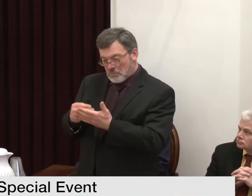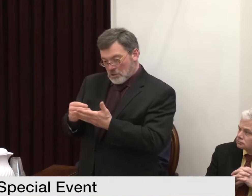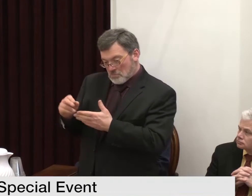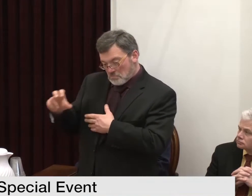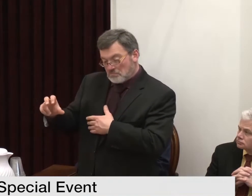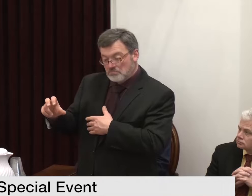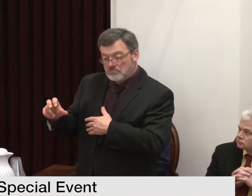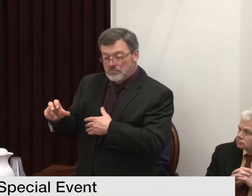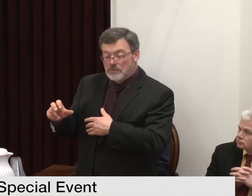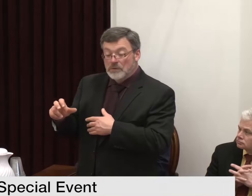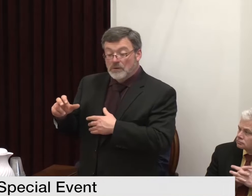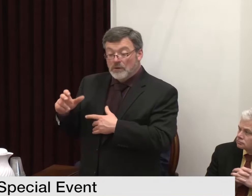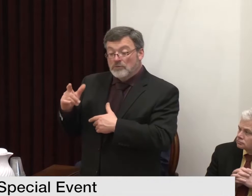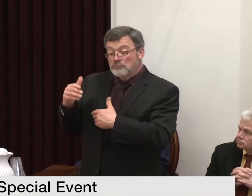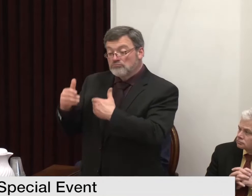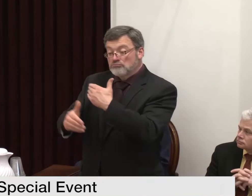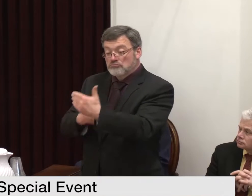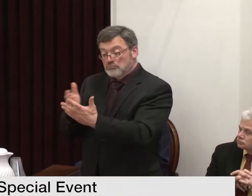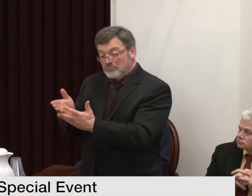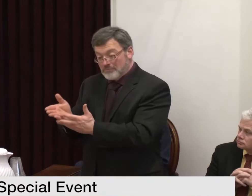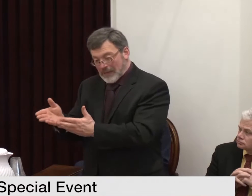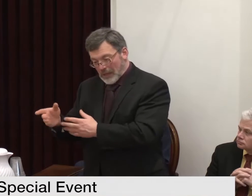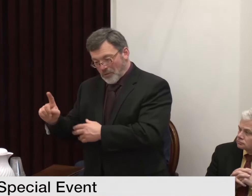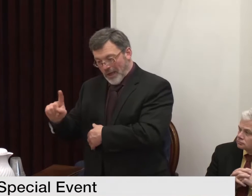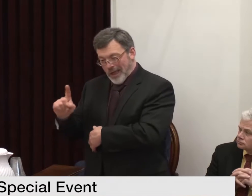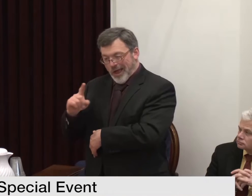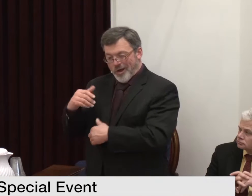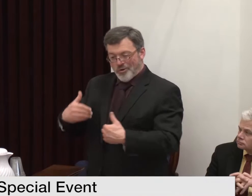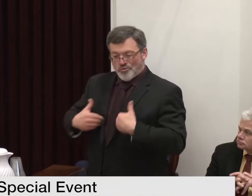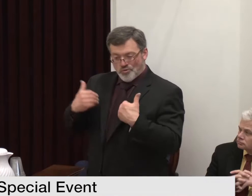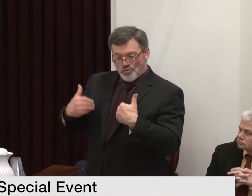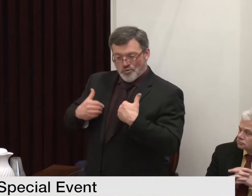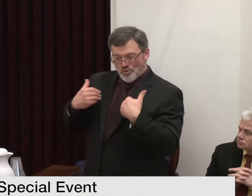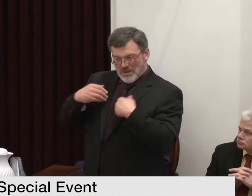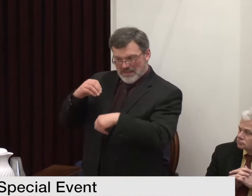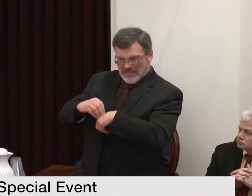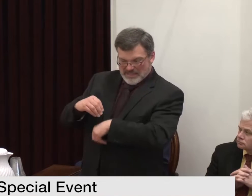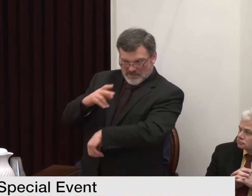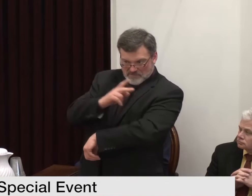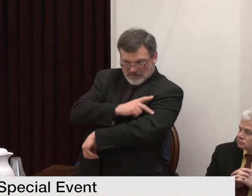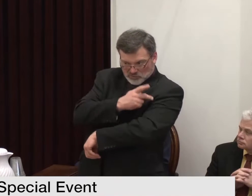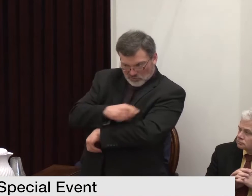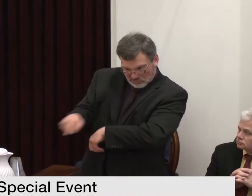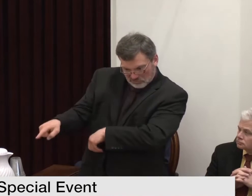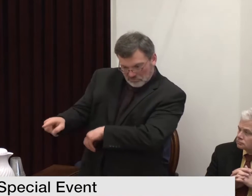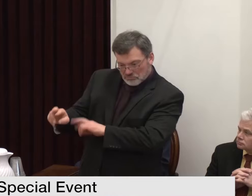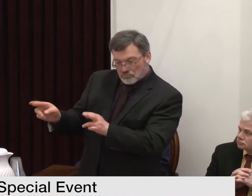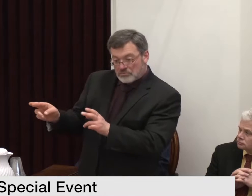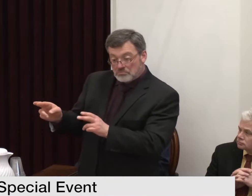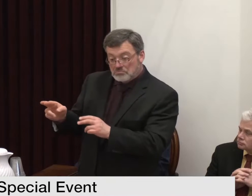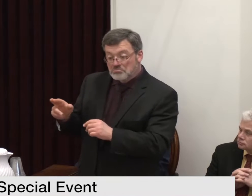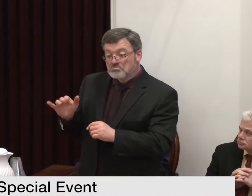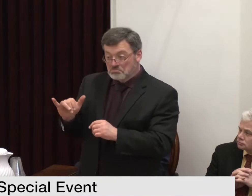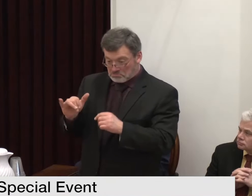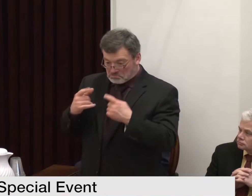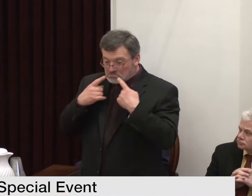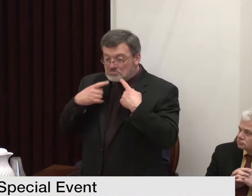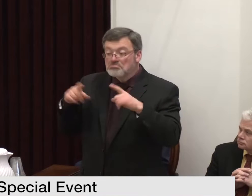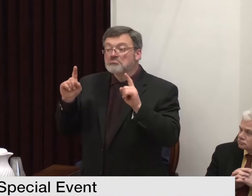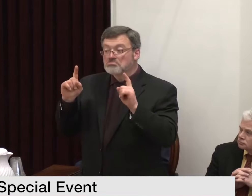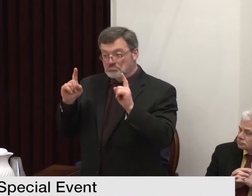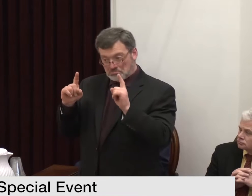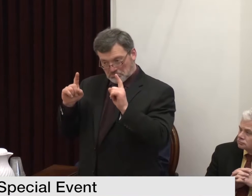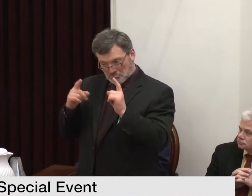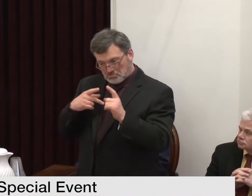youth inpatient facility in Bennington. And as a result of our successful pilot, which put 12 mental health workers